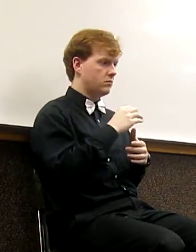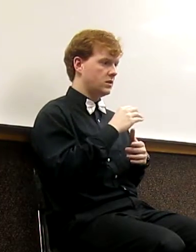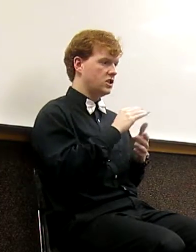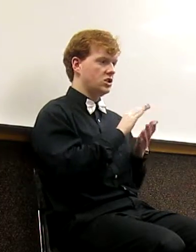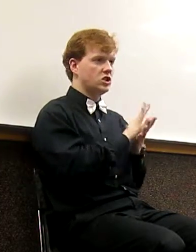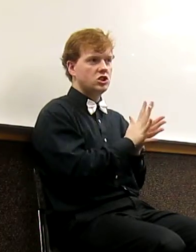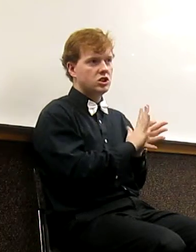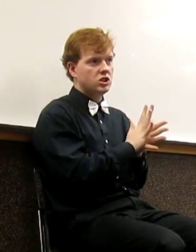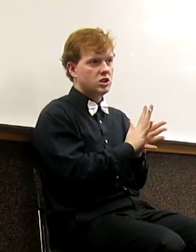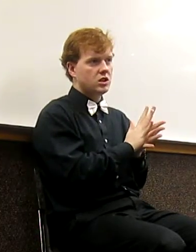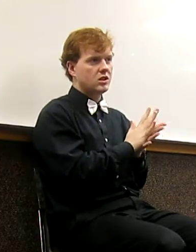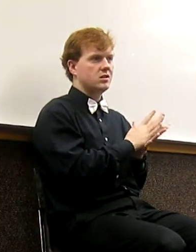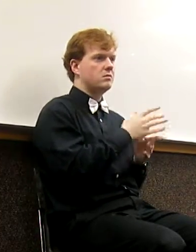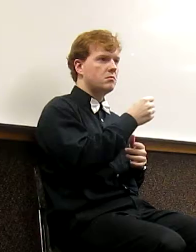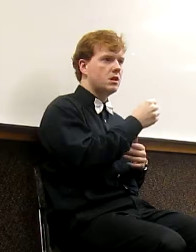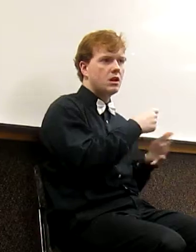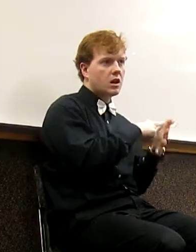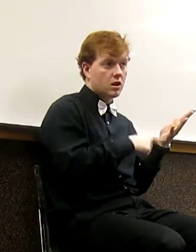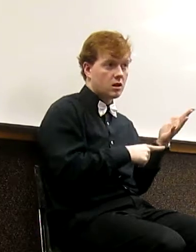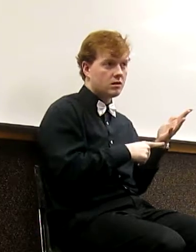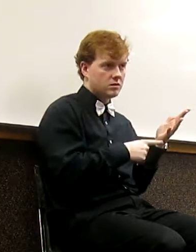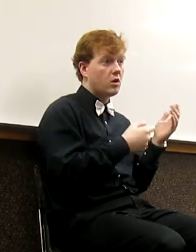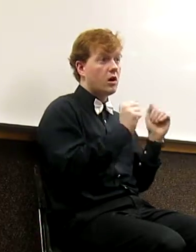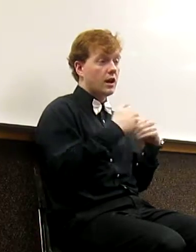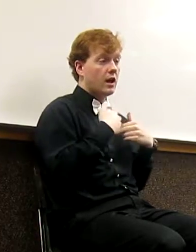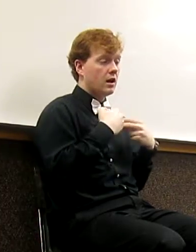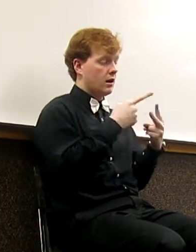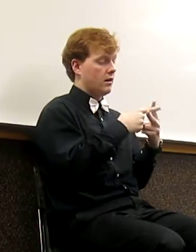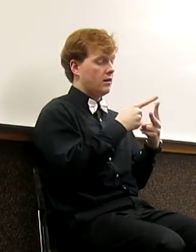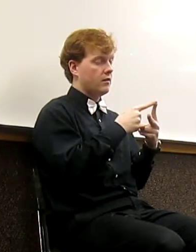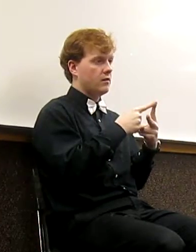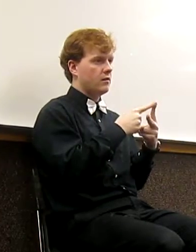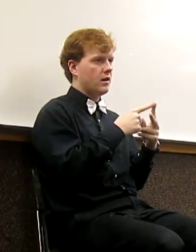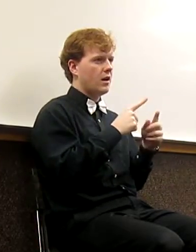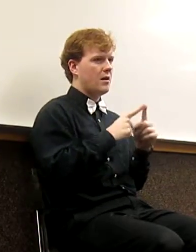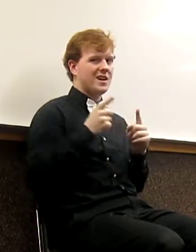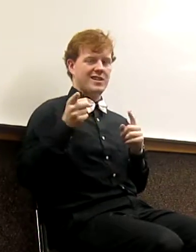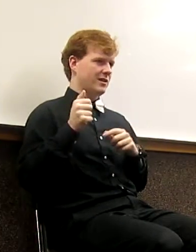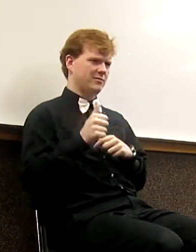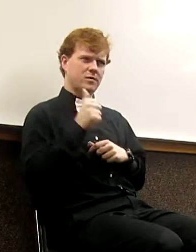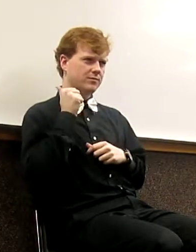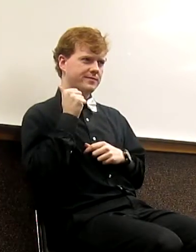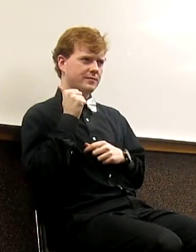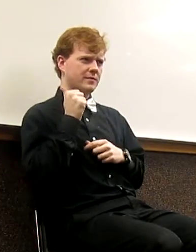complete proteins. So, how do they get all 9 amino acids? Yeah.